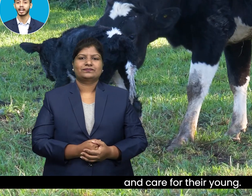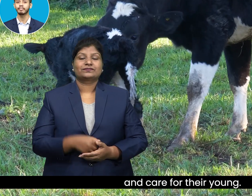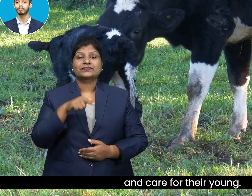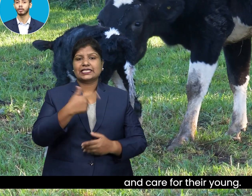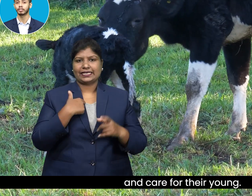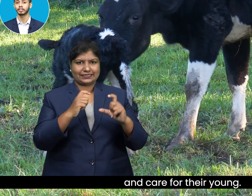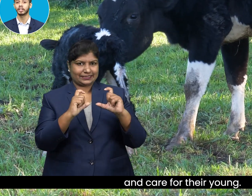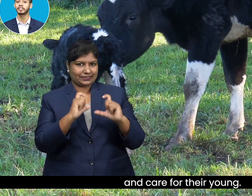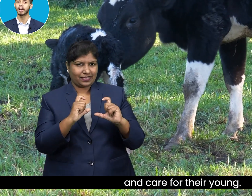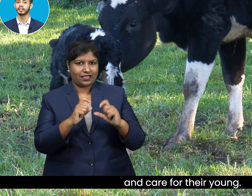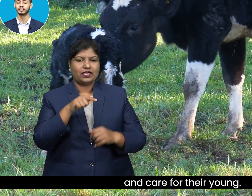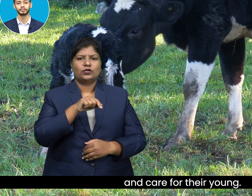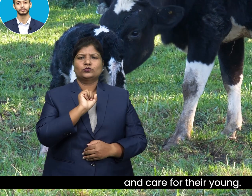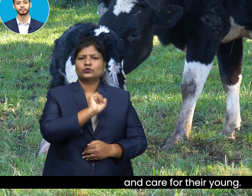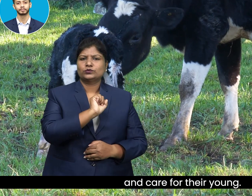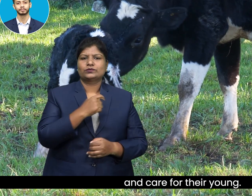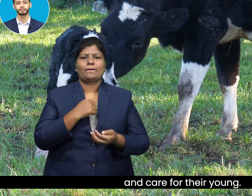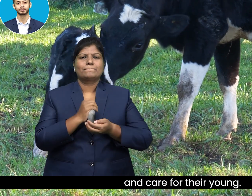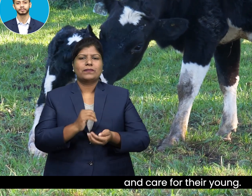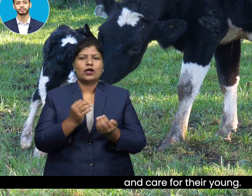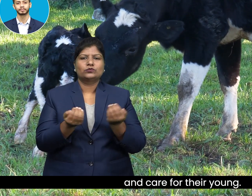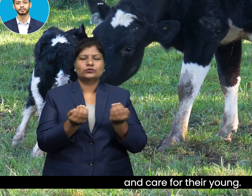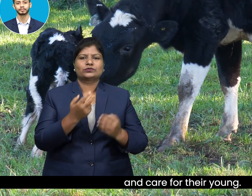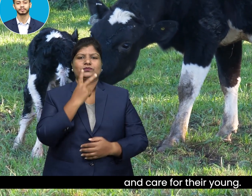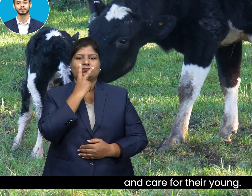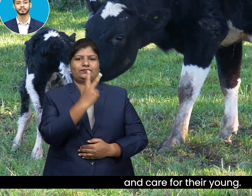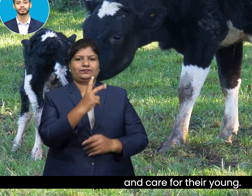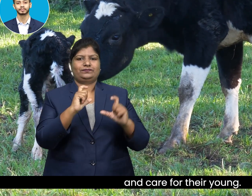and care for their young.